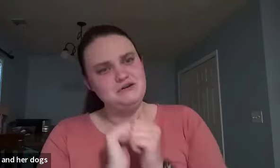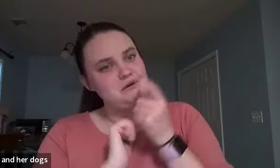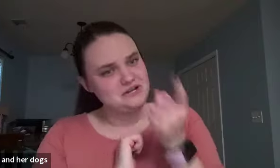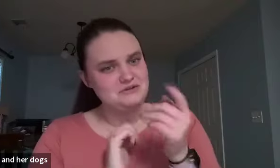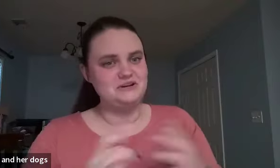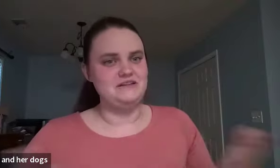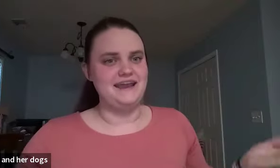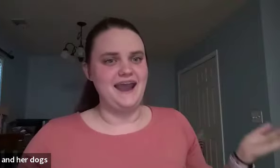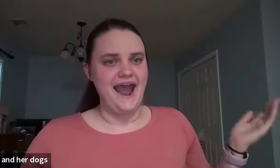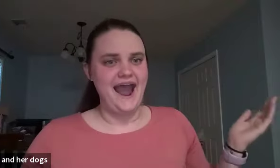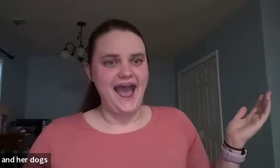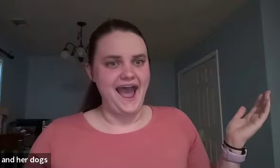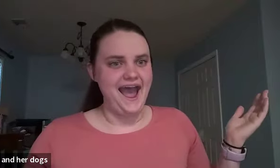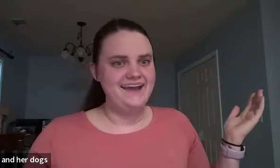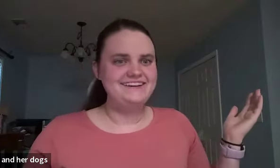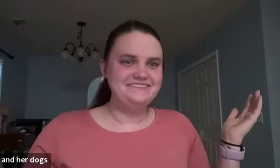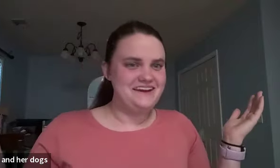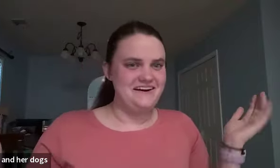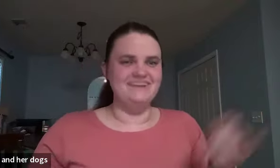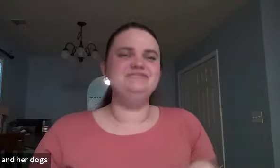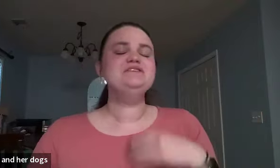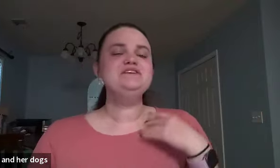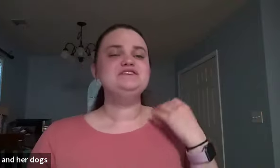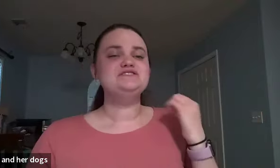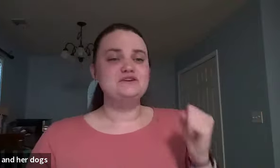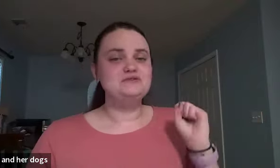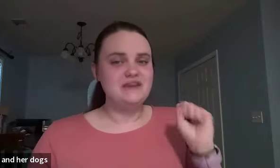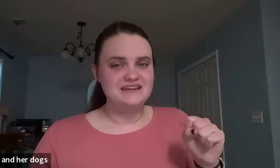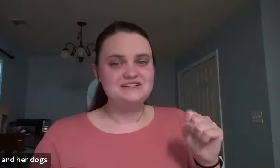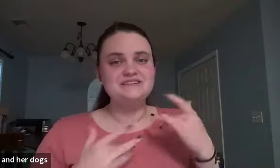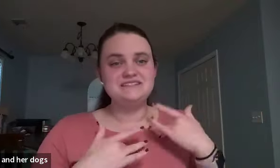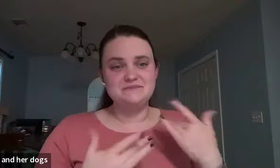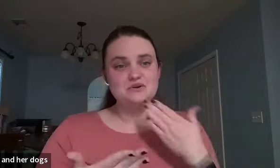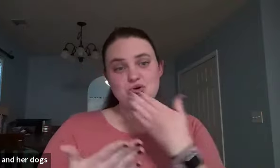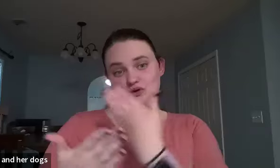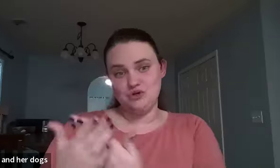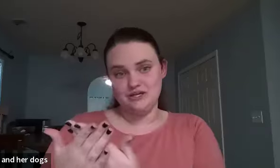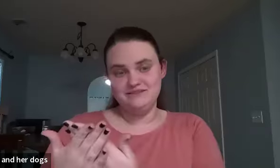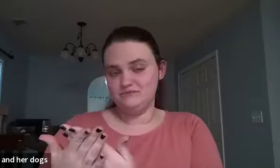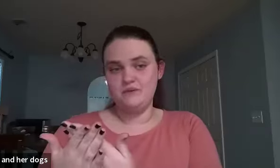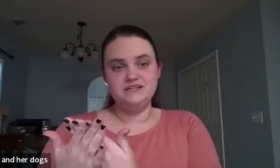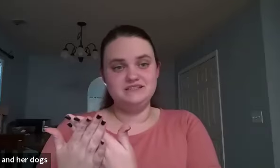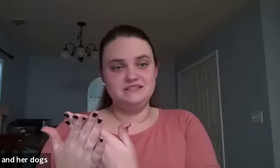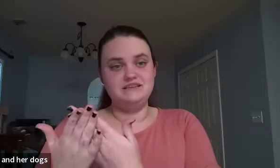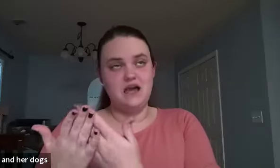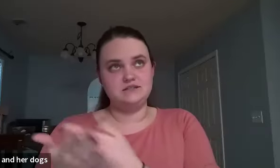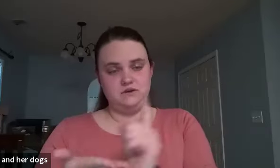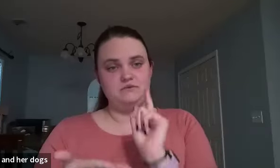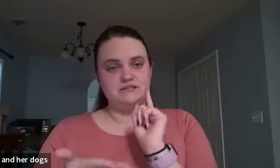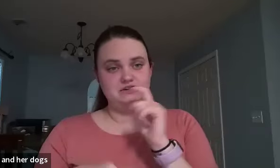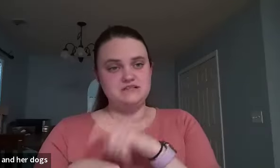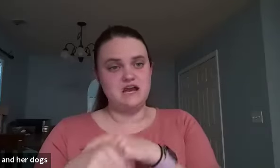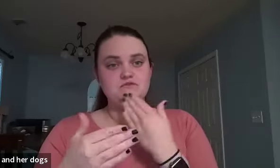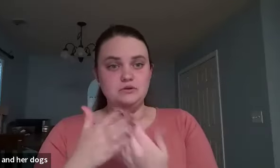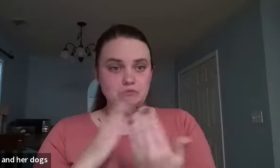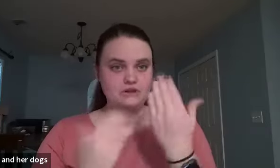you, how are you? And you're like, I don't know. So you can do the typical good that we did last week when we did our time of good